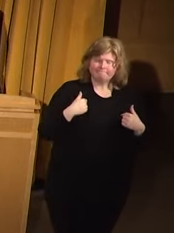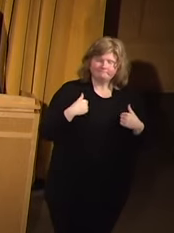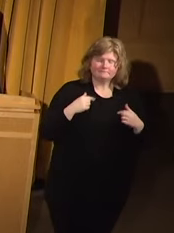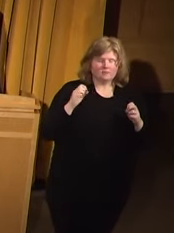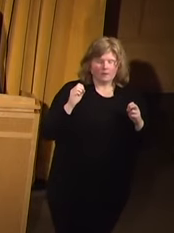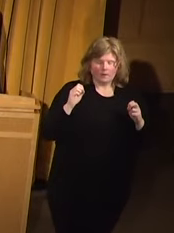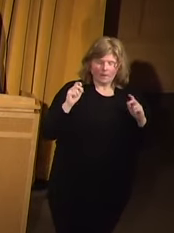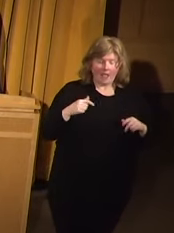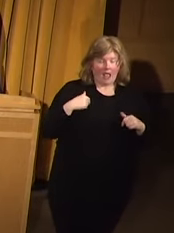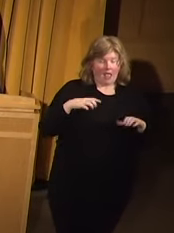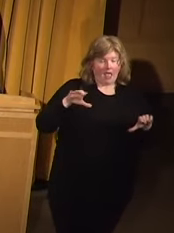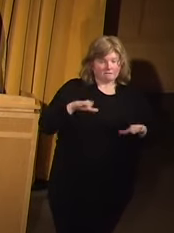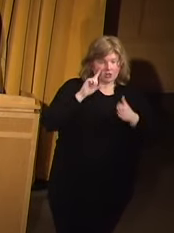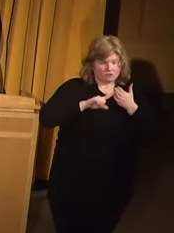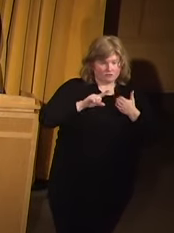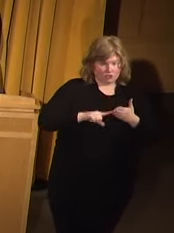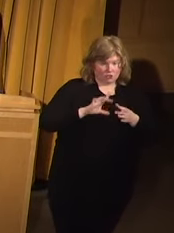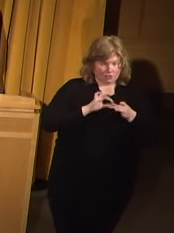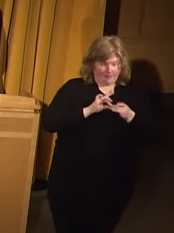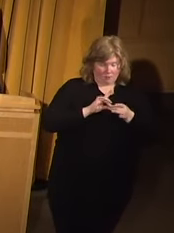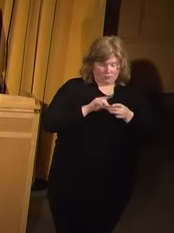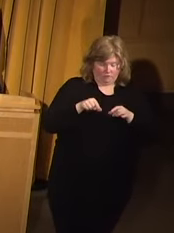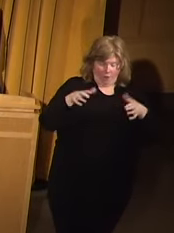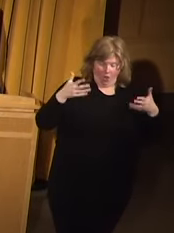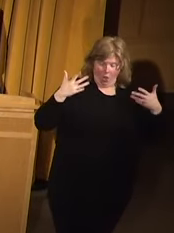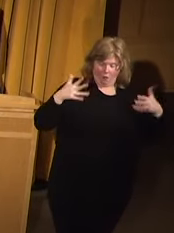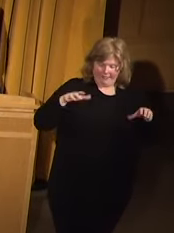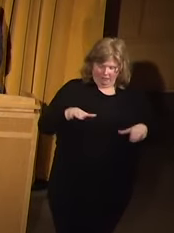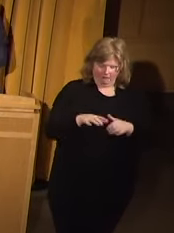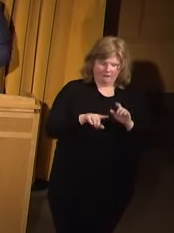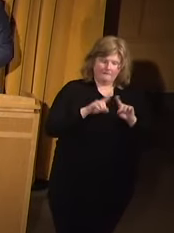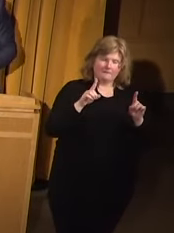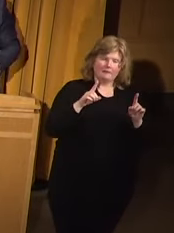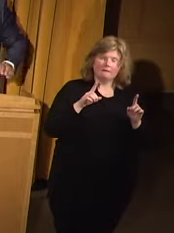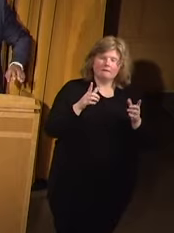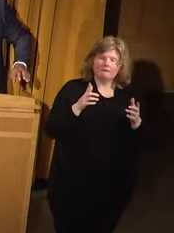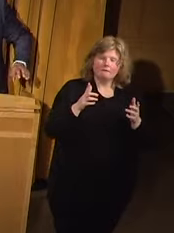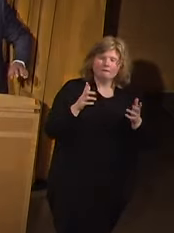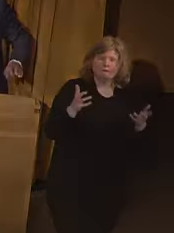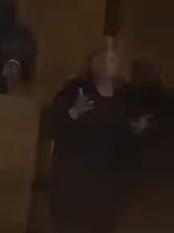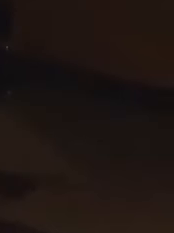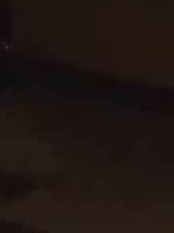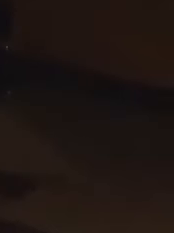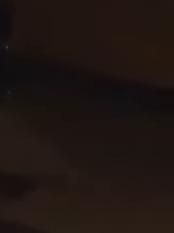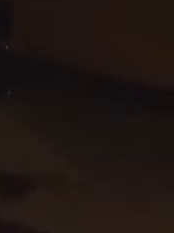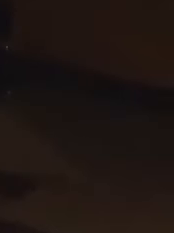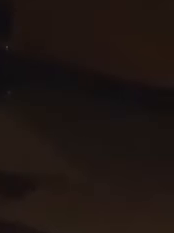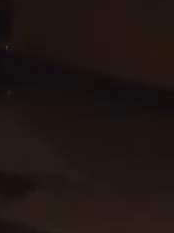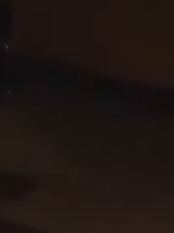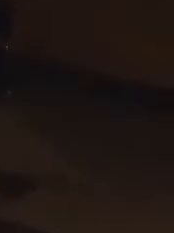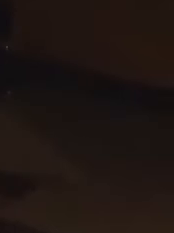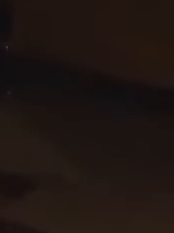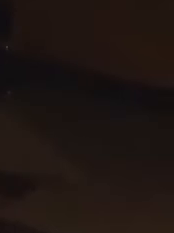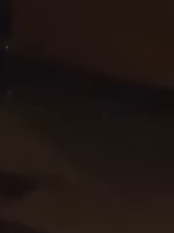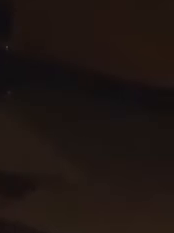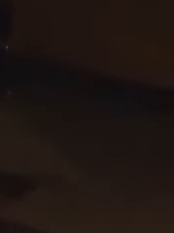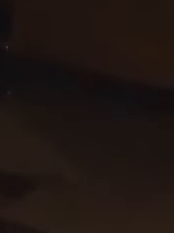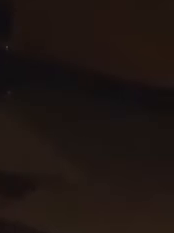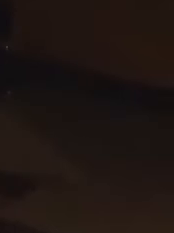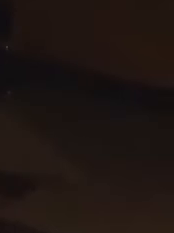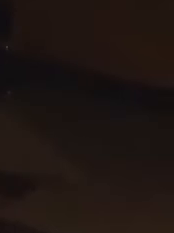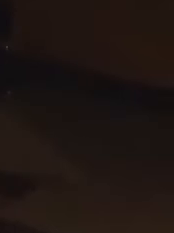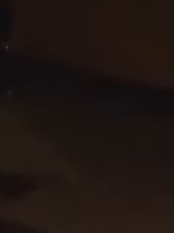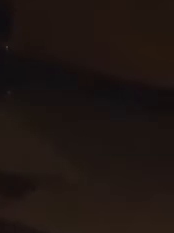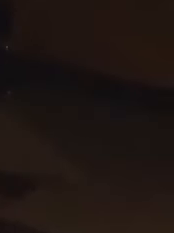OK, I've done the research on what you've done already. But my thing is, what are you prepared to do now? We're dealing with the Minneapolis